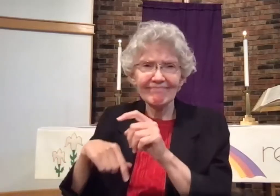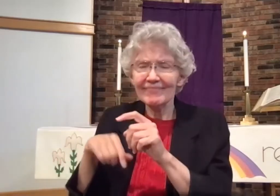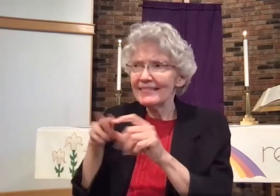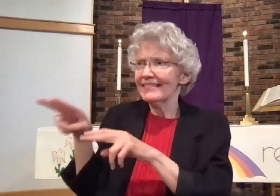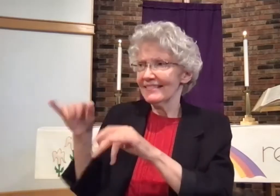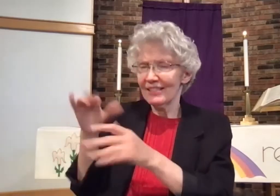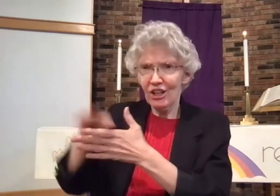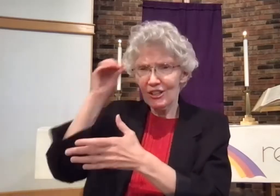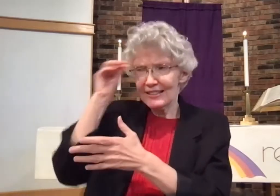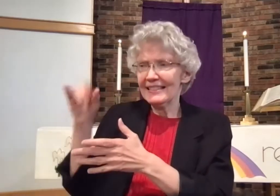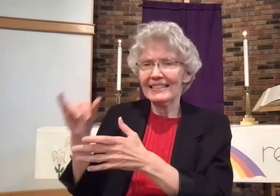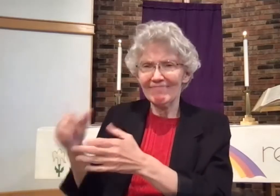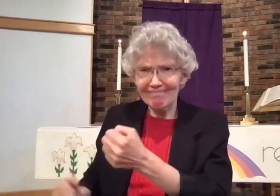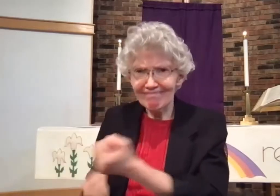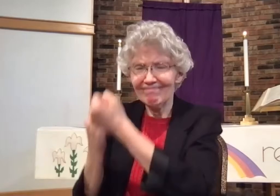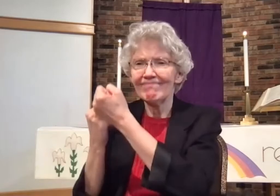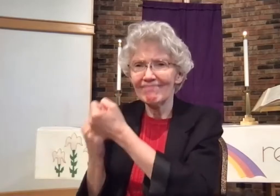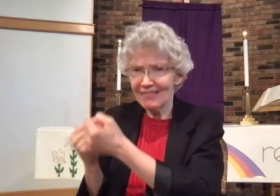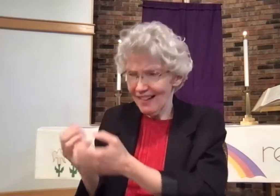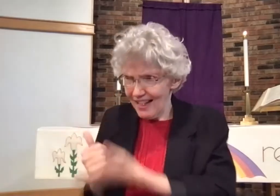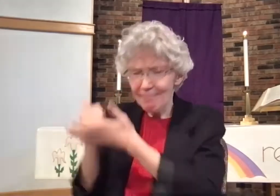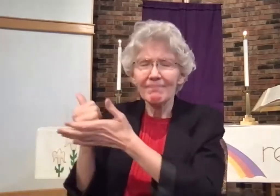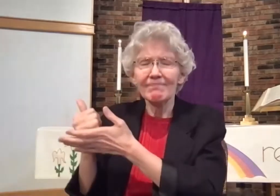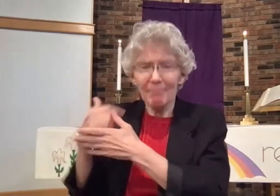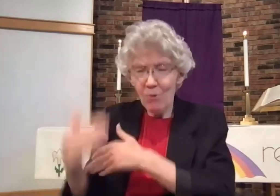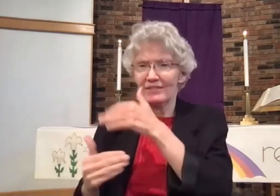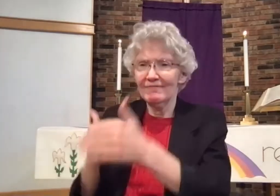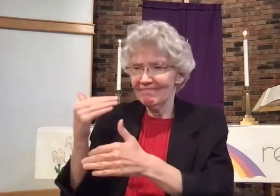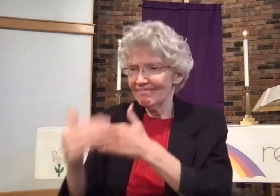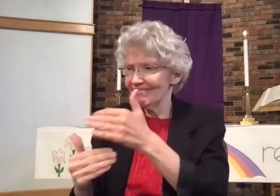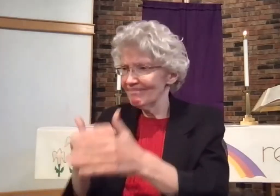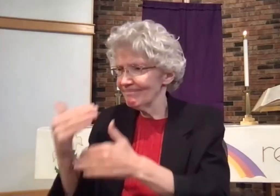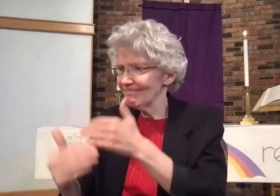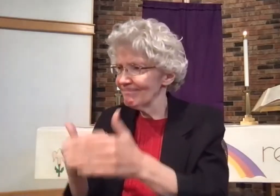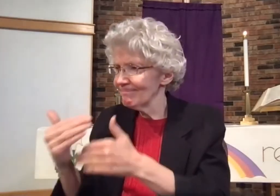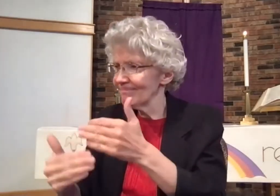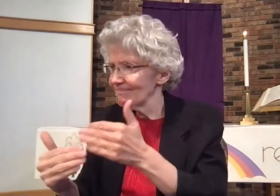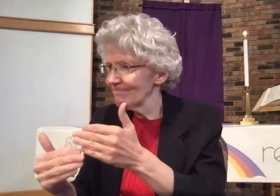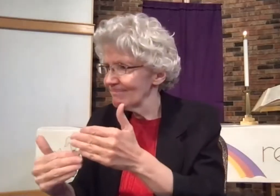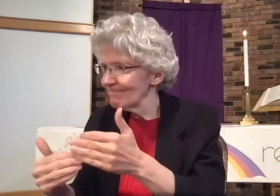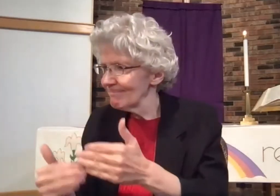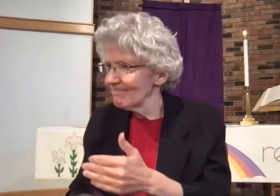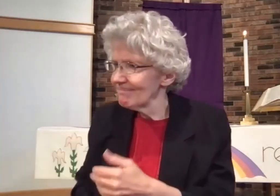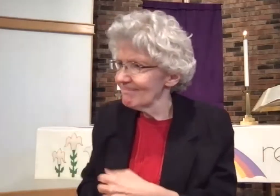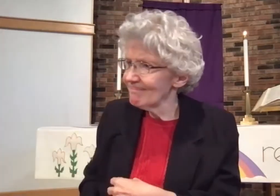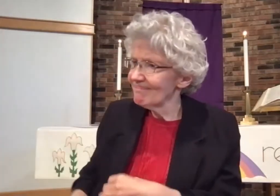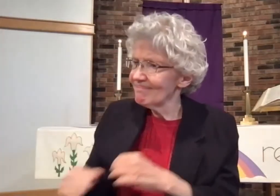And we cannot turn a blind eye to that. We have to stand with our brothers and sisters, our siblings, and help them keep